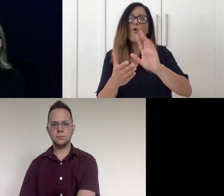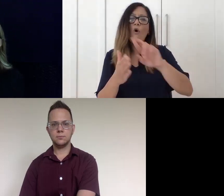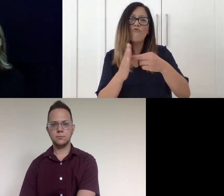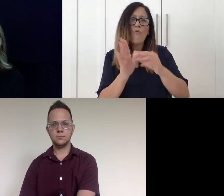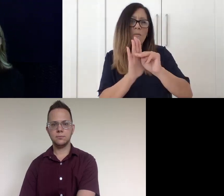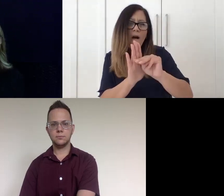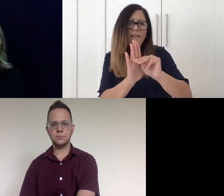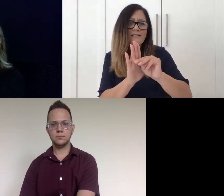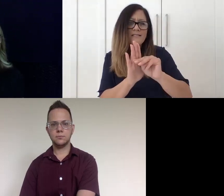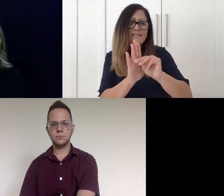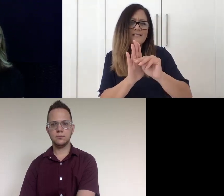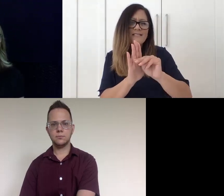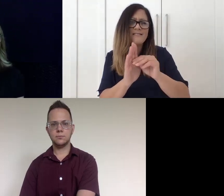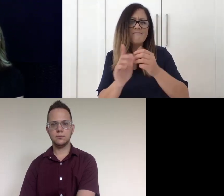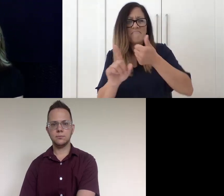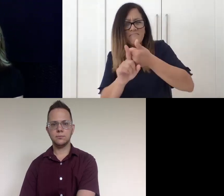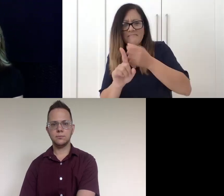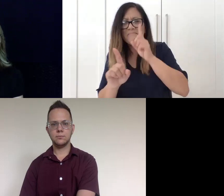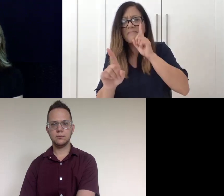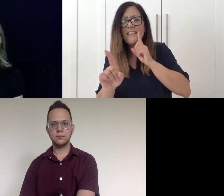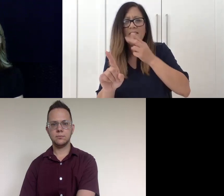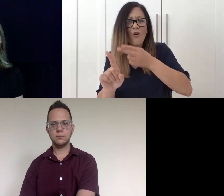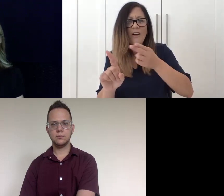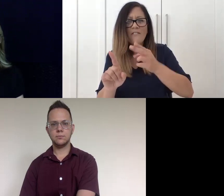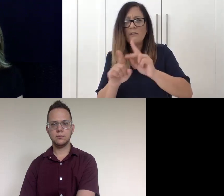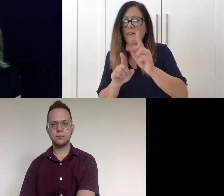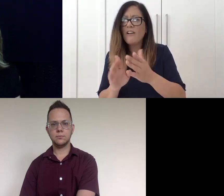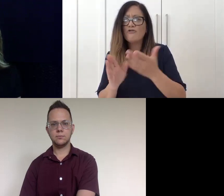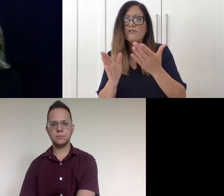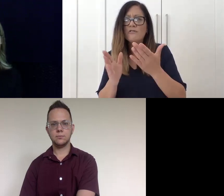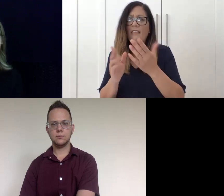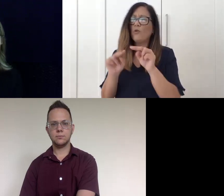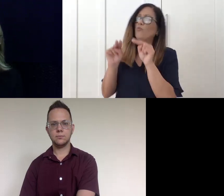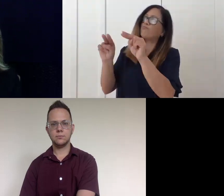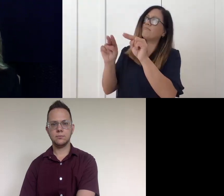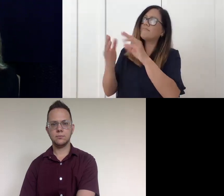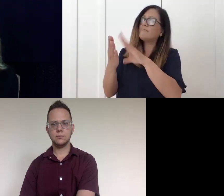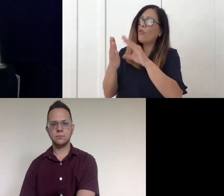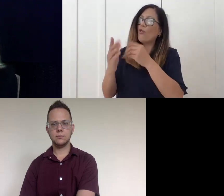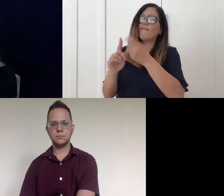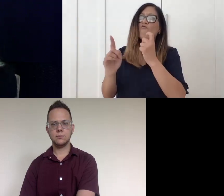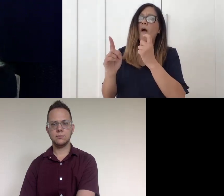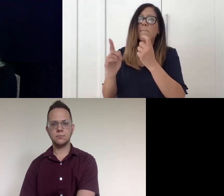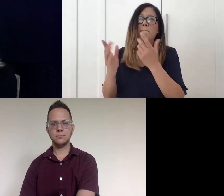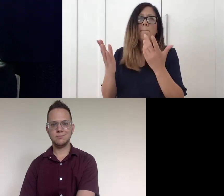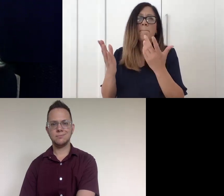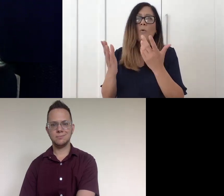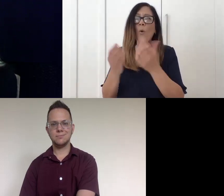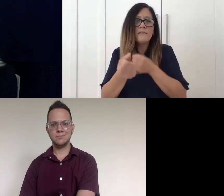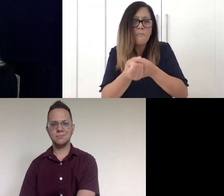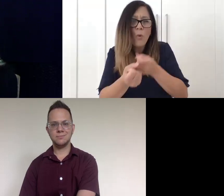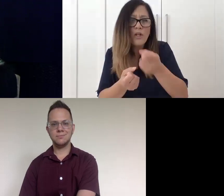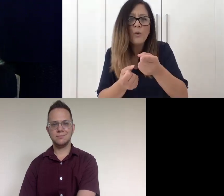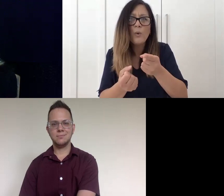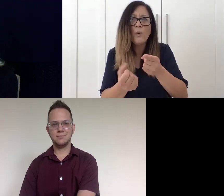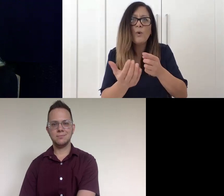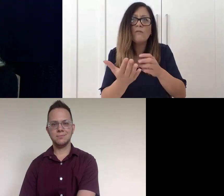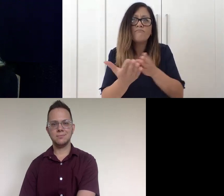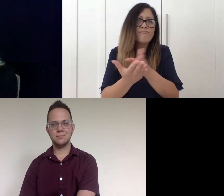how can hearing people benefit by having a deaf or a hard of hearing medical practitioner? You know, you're a role